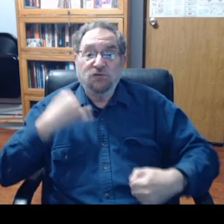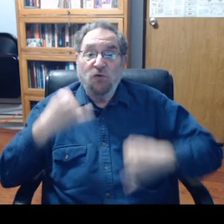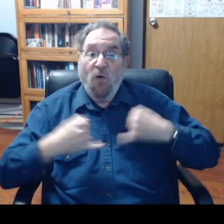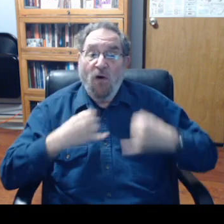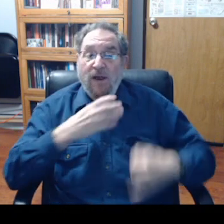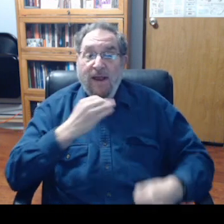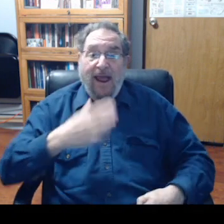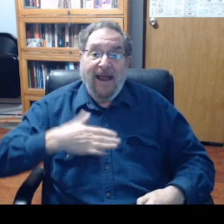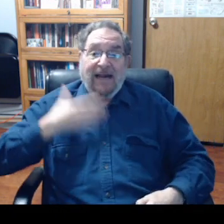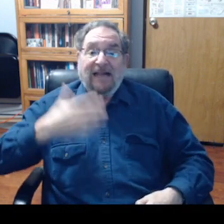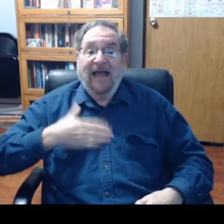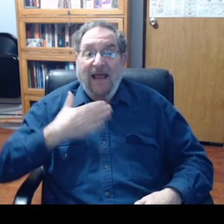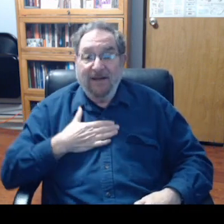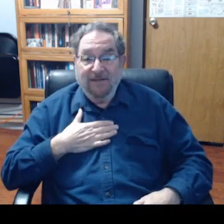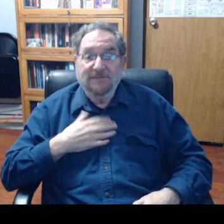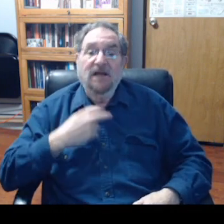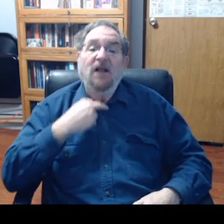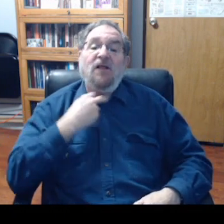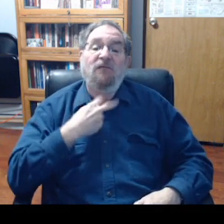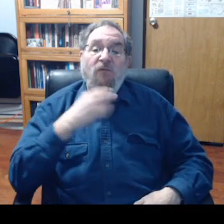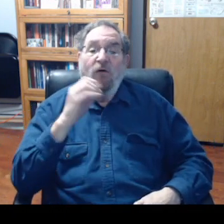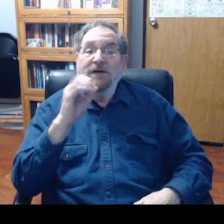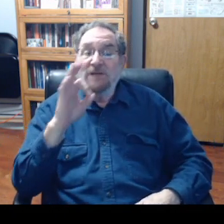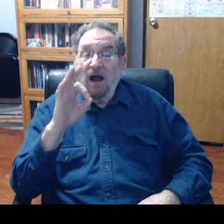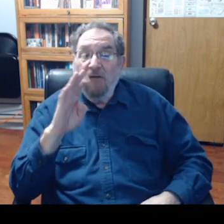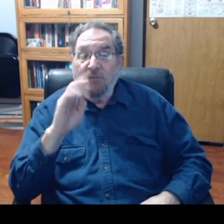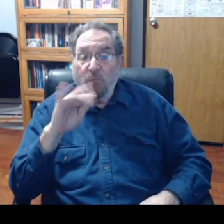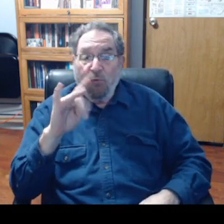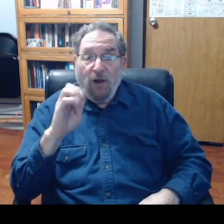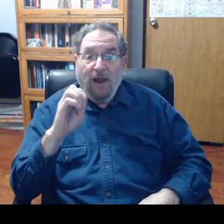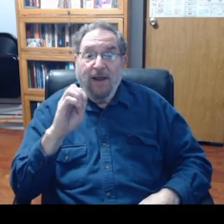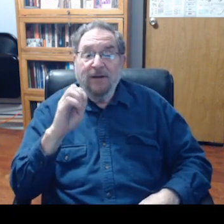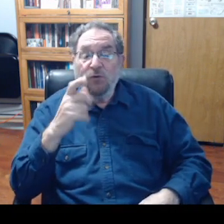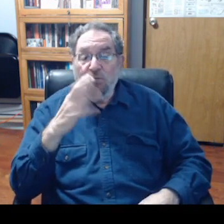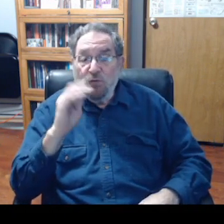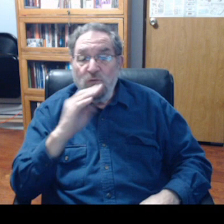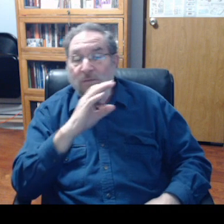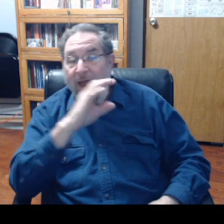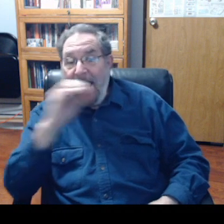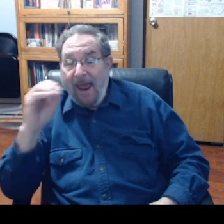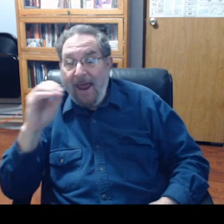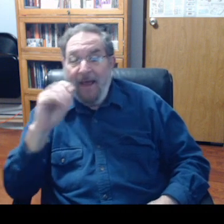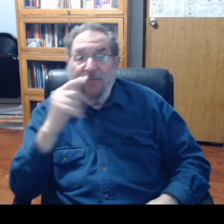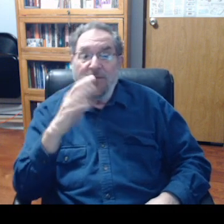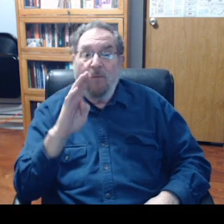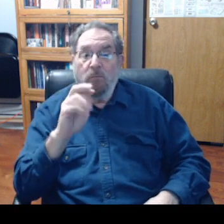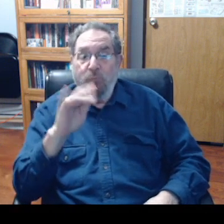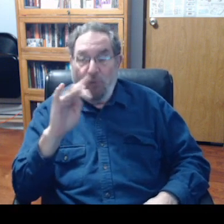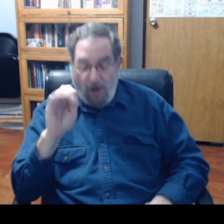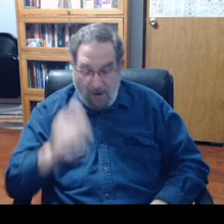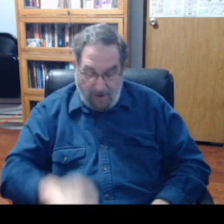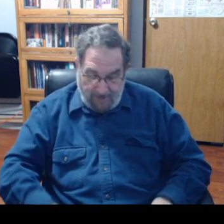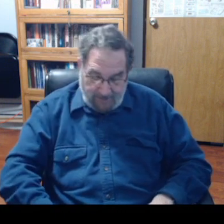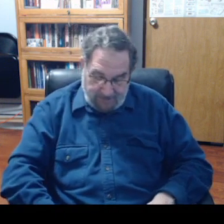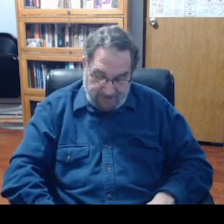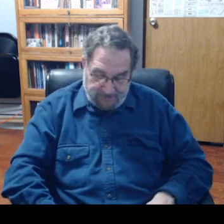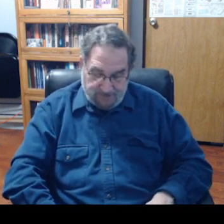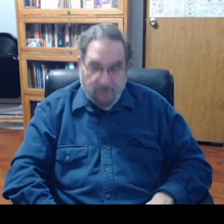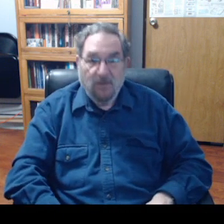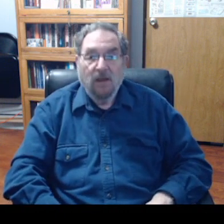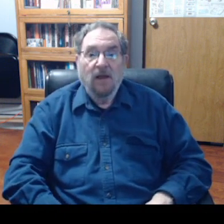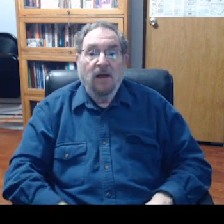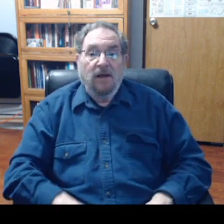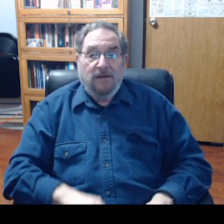of joy and gladness, the voice of the bridegroom and the bride.